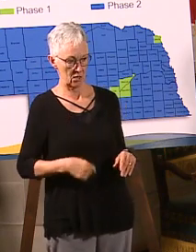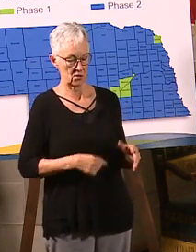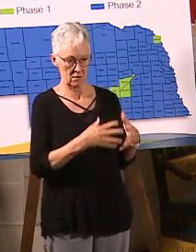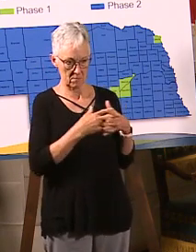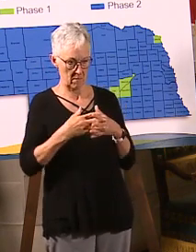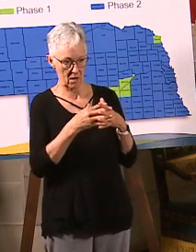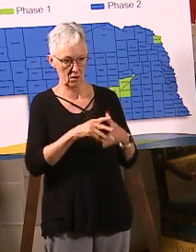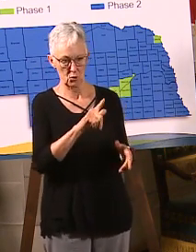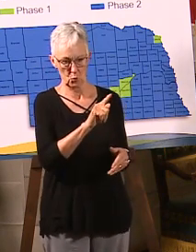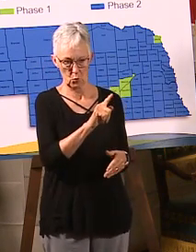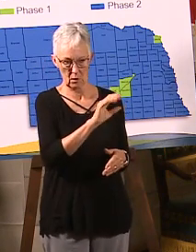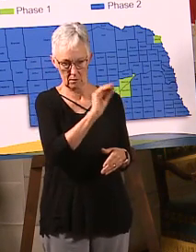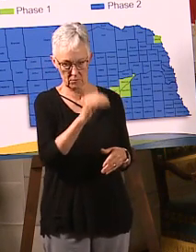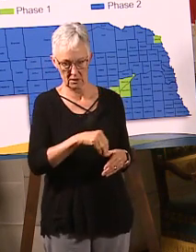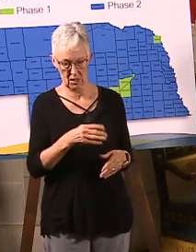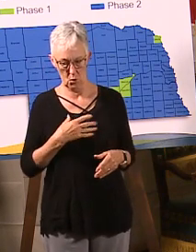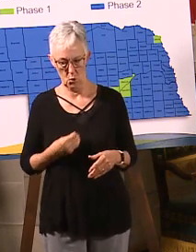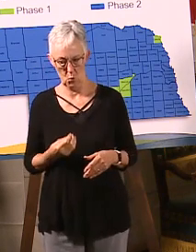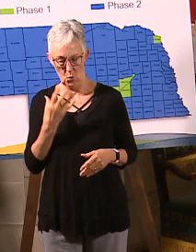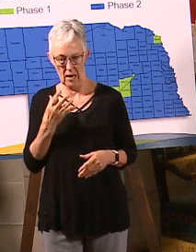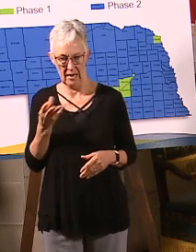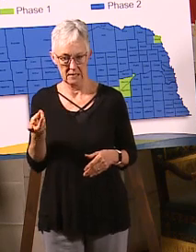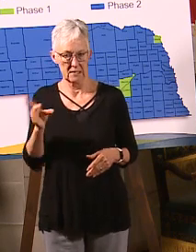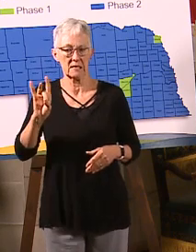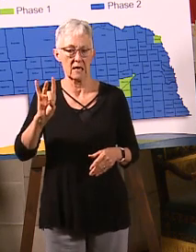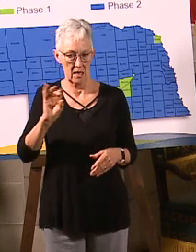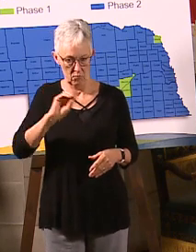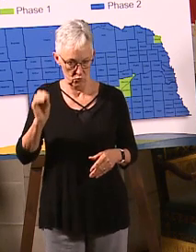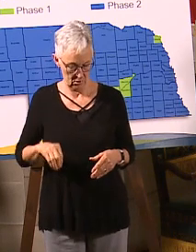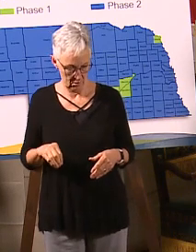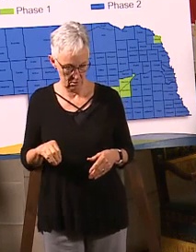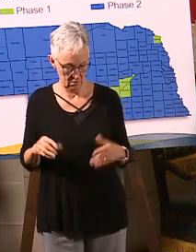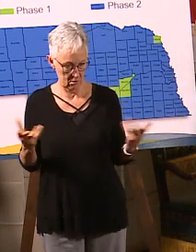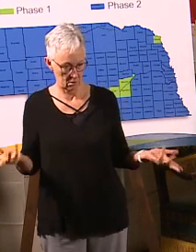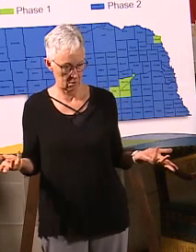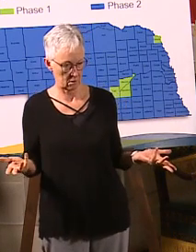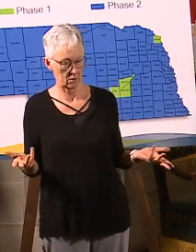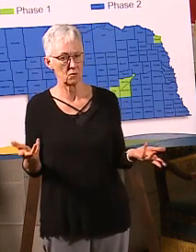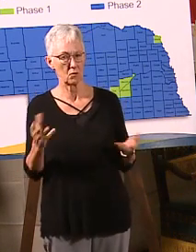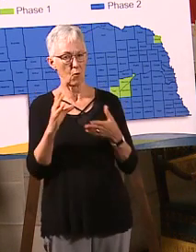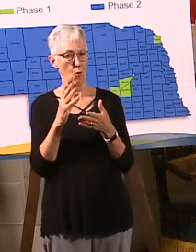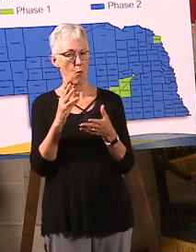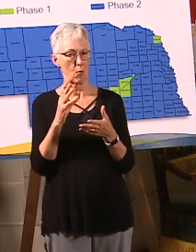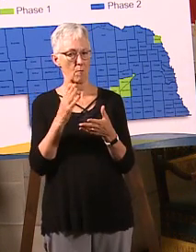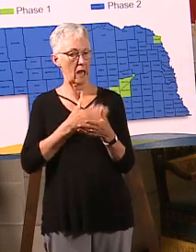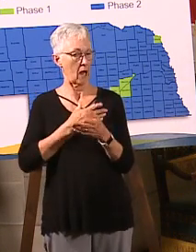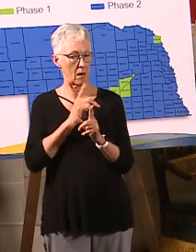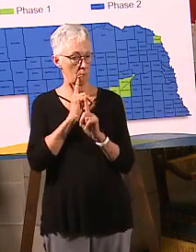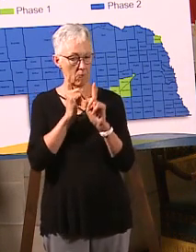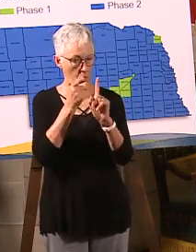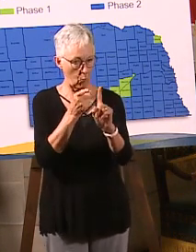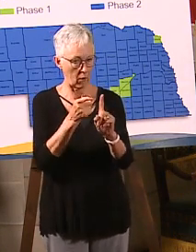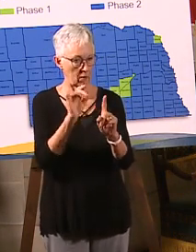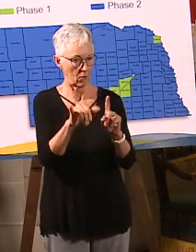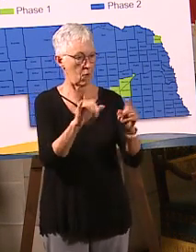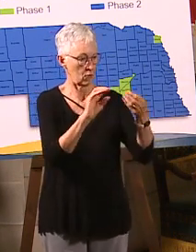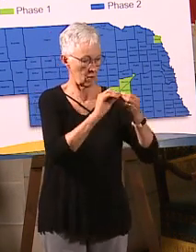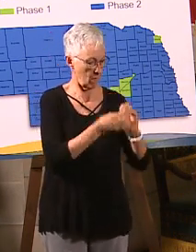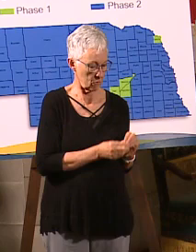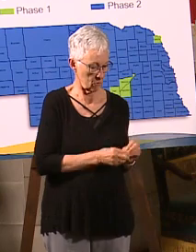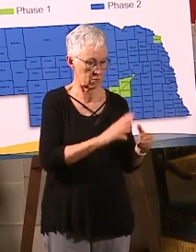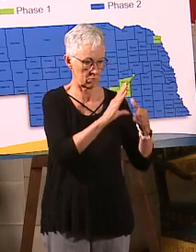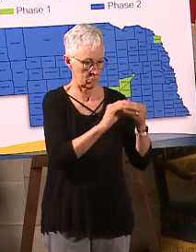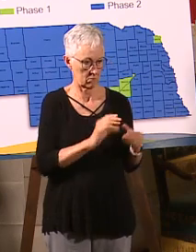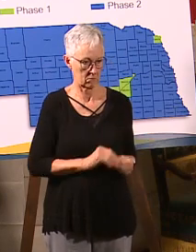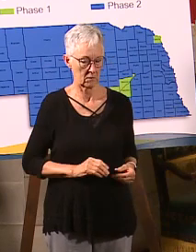21%, and Caucasians about 68%. And so, folks, the message I want to get out here today is that, look, this virus does not